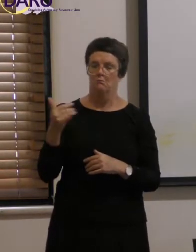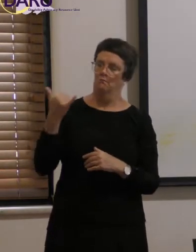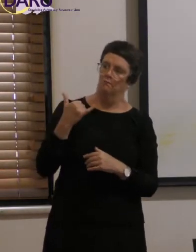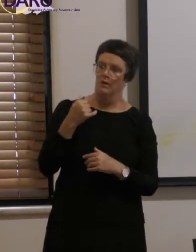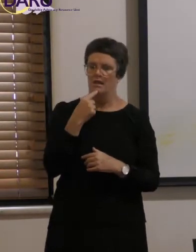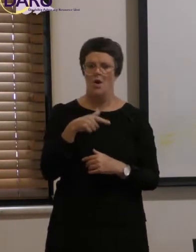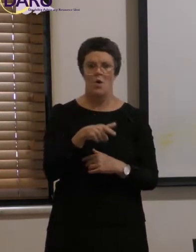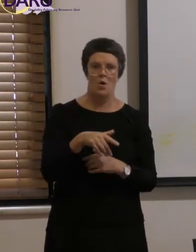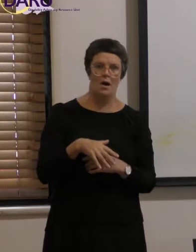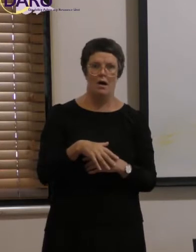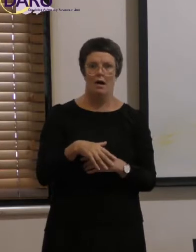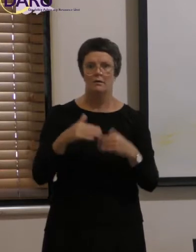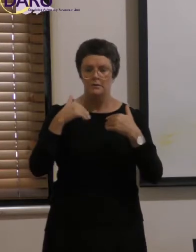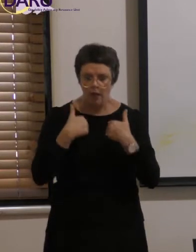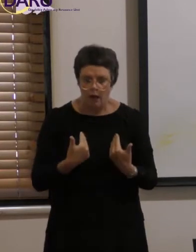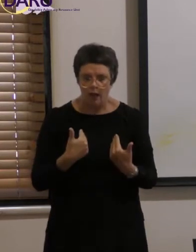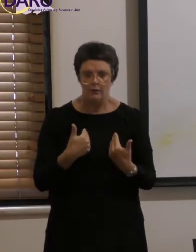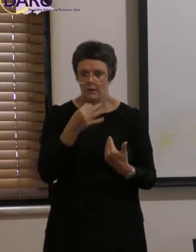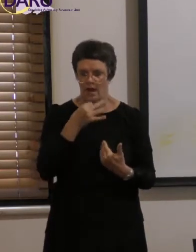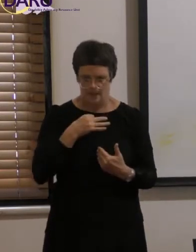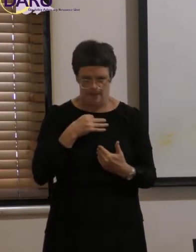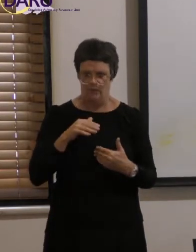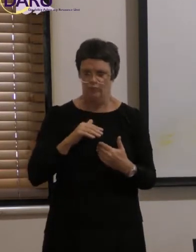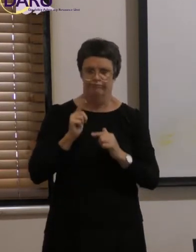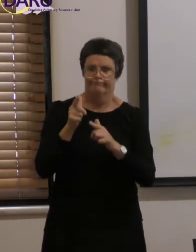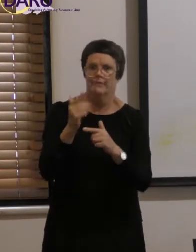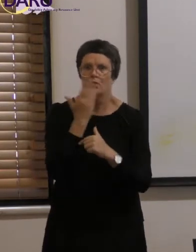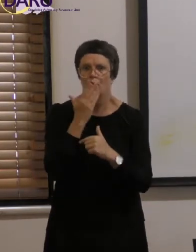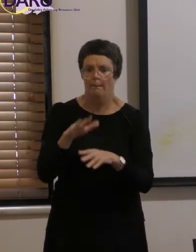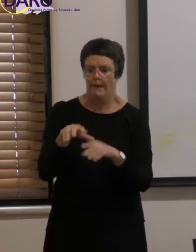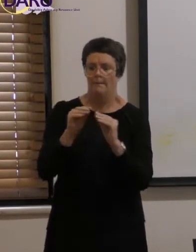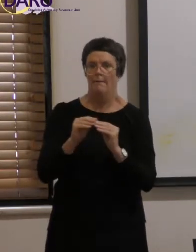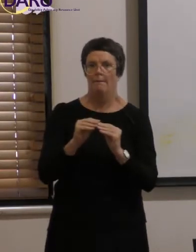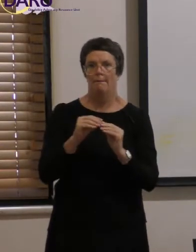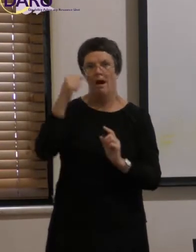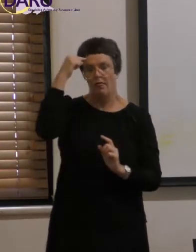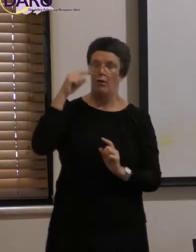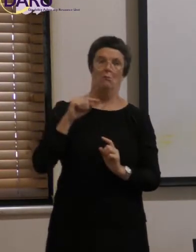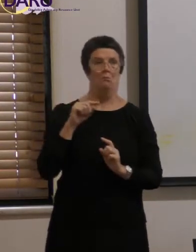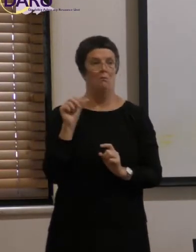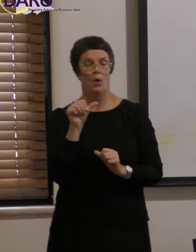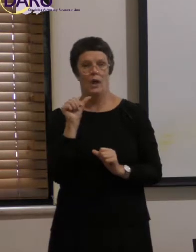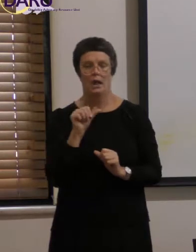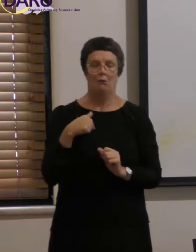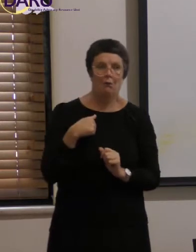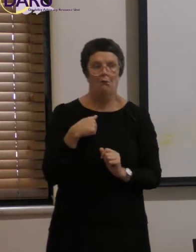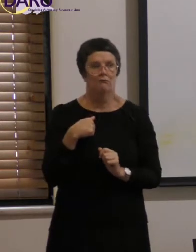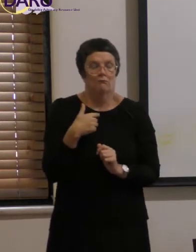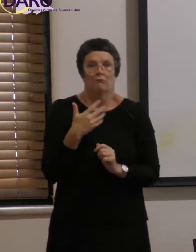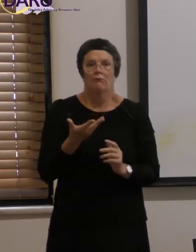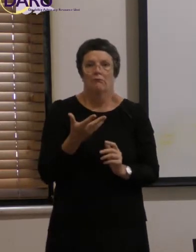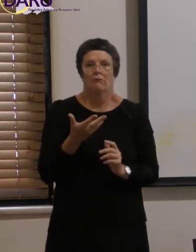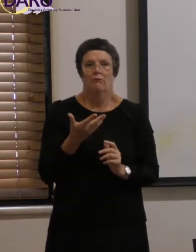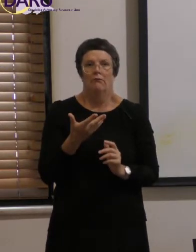he's a bit tired, can you pick him up? I'm thinking, oh, okay. And to start, I just thought, I better go and get him then, And then I